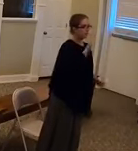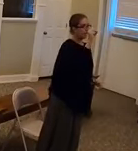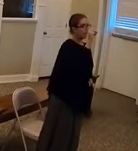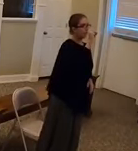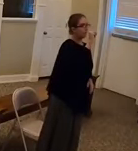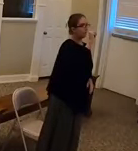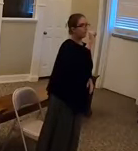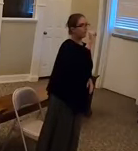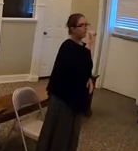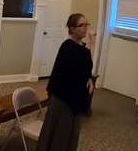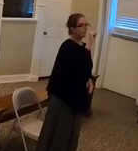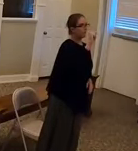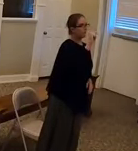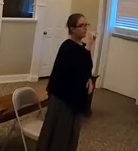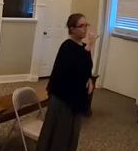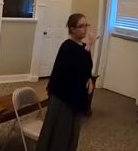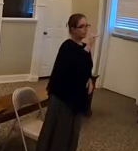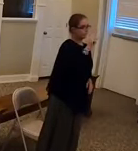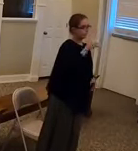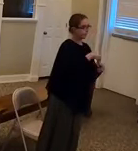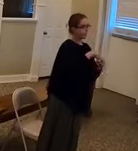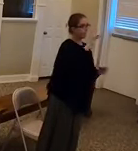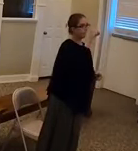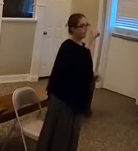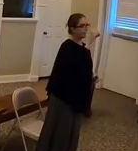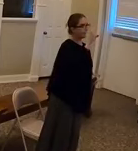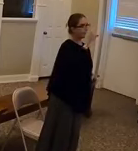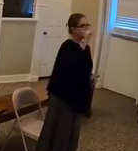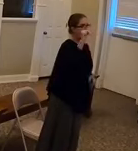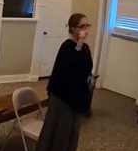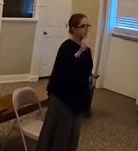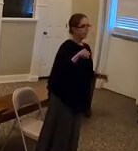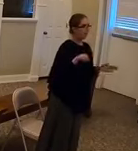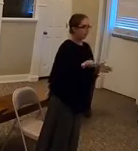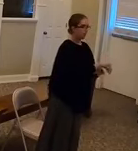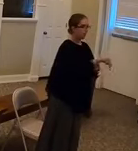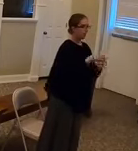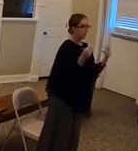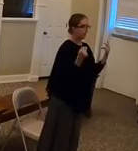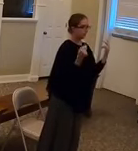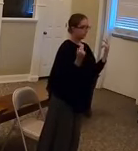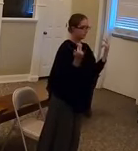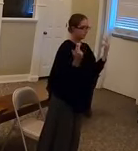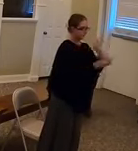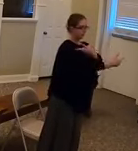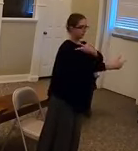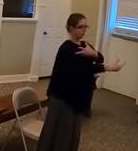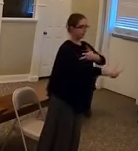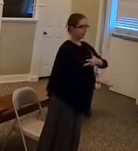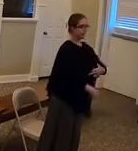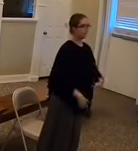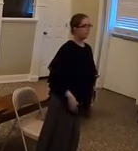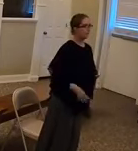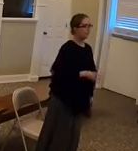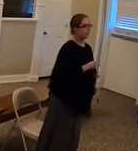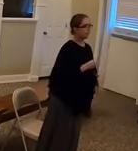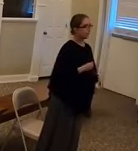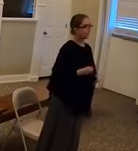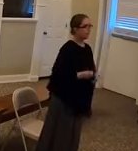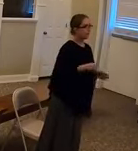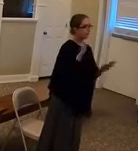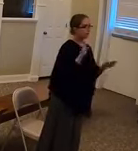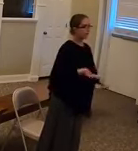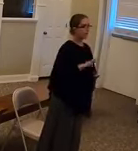Comstock, Brother and Sister Comstock in Odessa. They were killed in a car crash, and